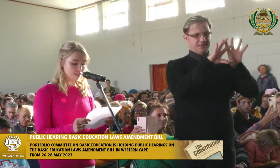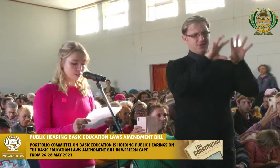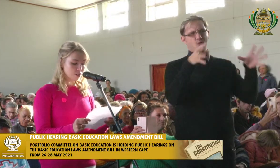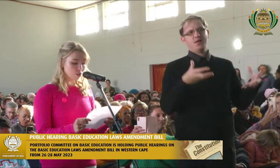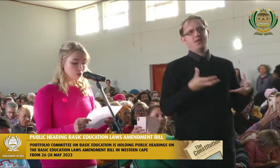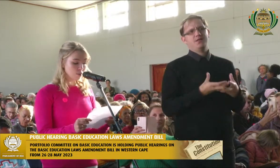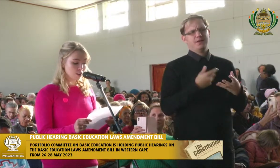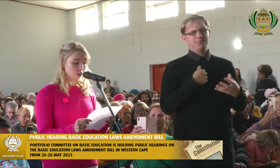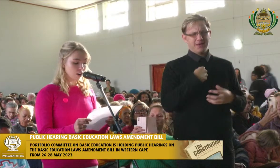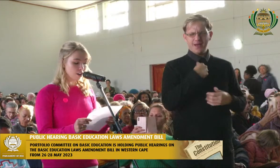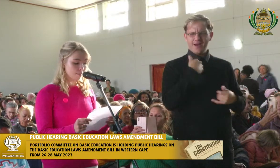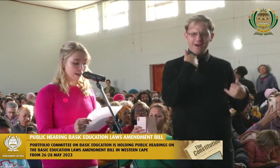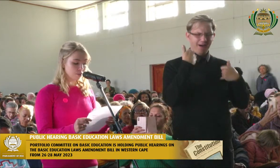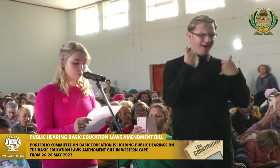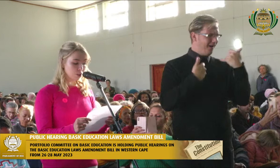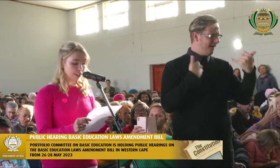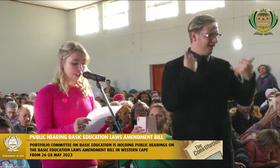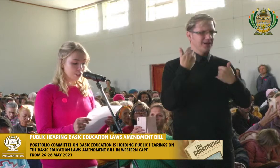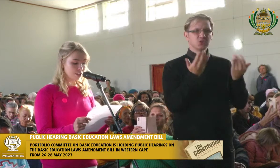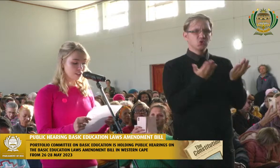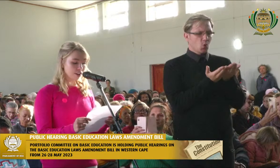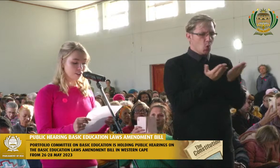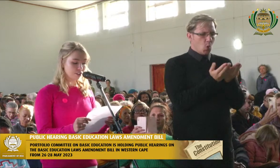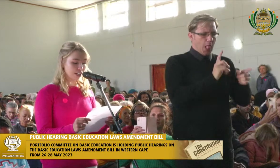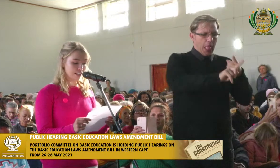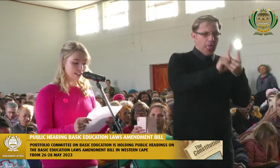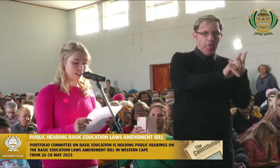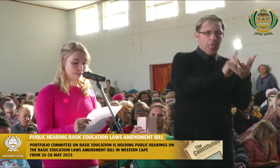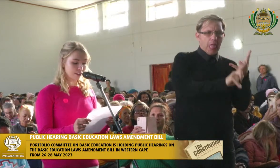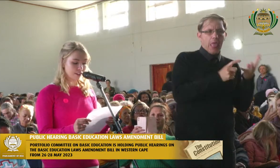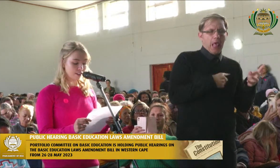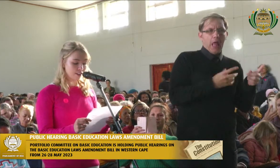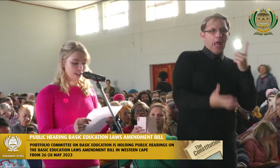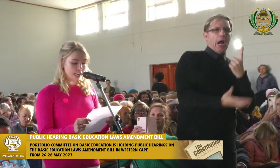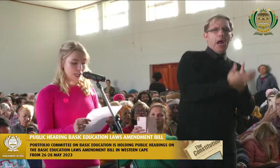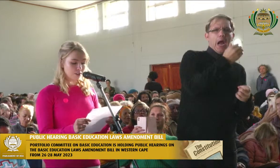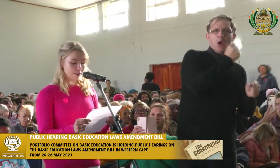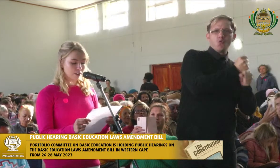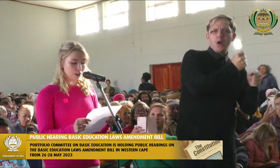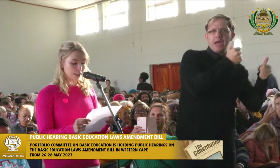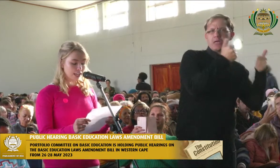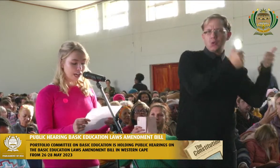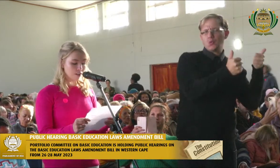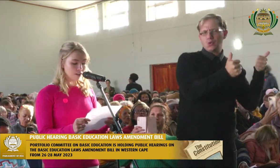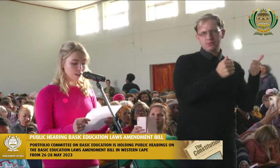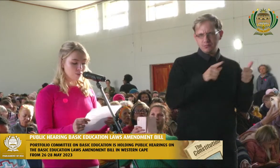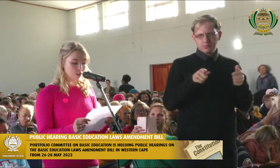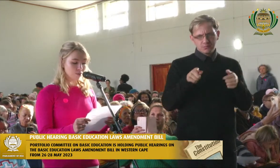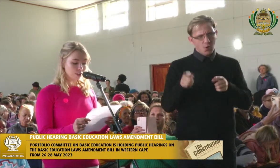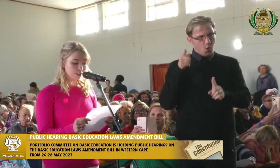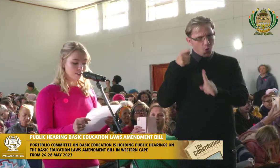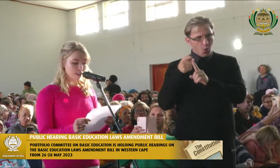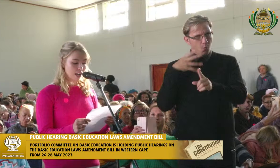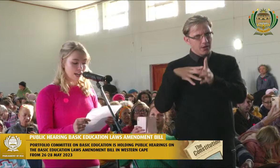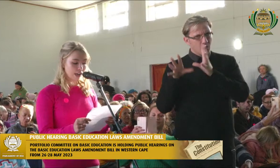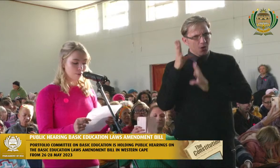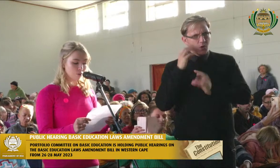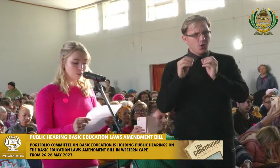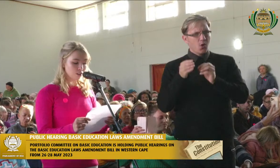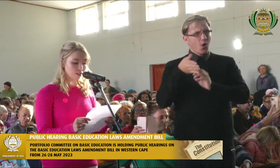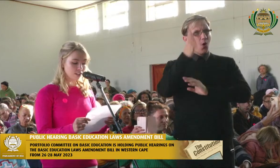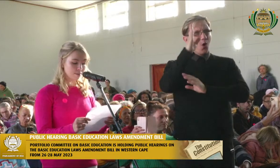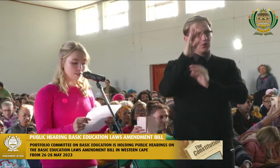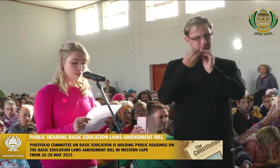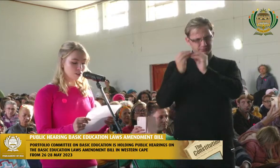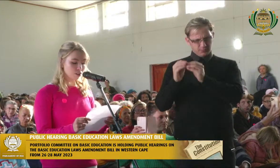thrived. School was no longer about working just to get a good grade at the end of the year. It was about learning how God's world works and how